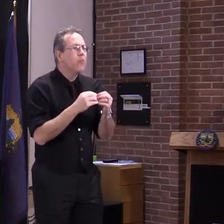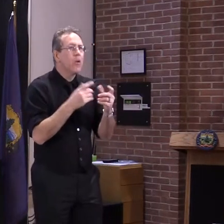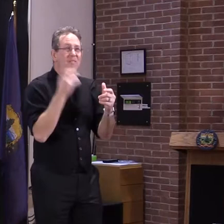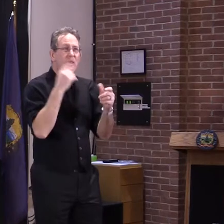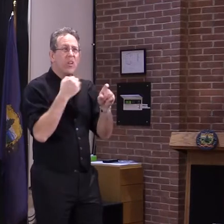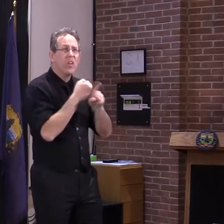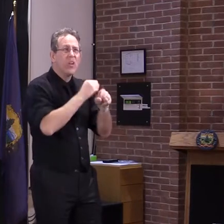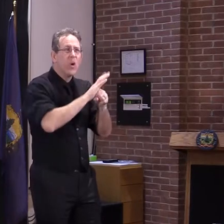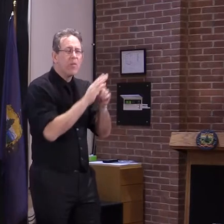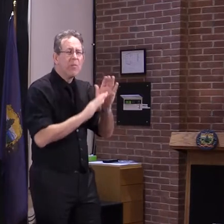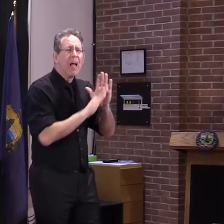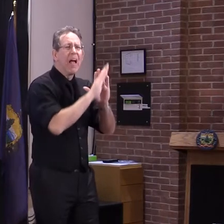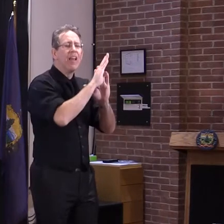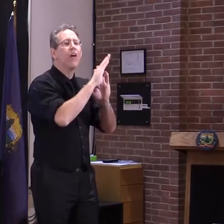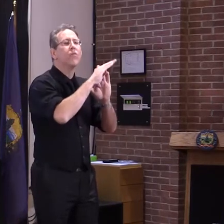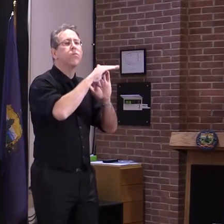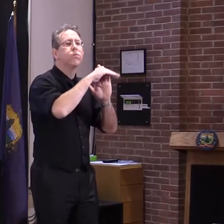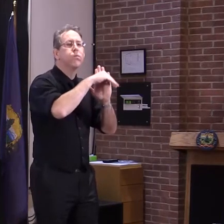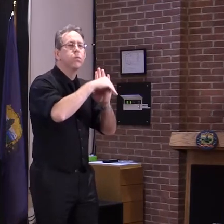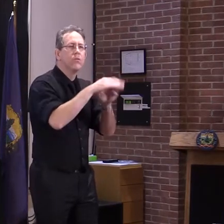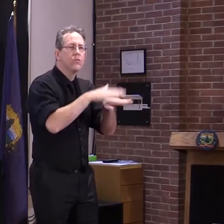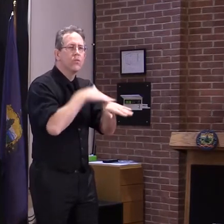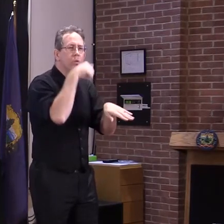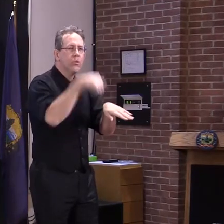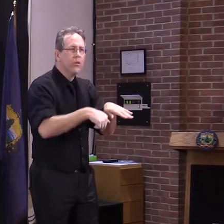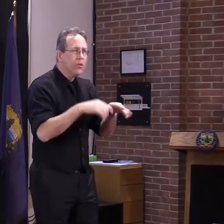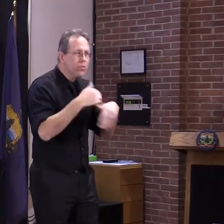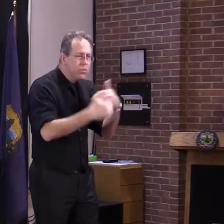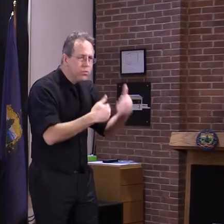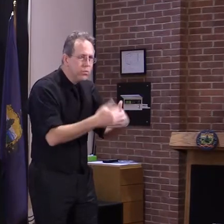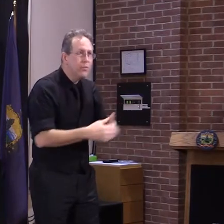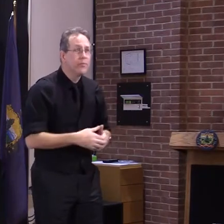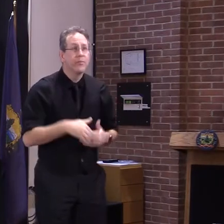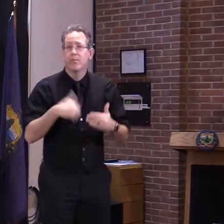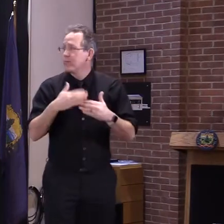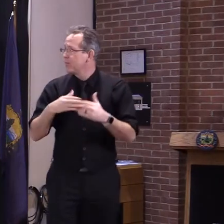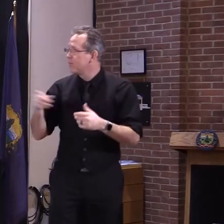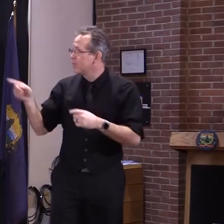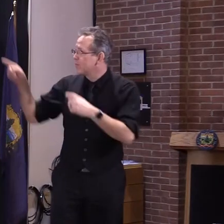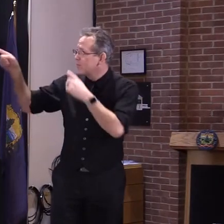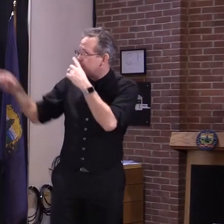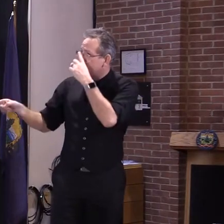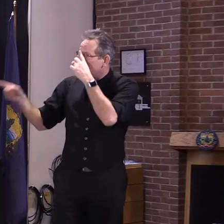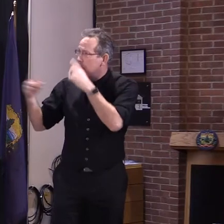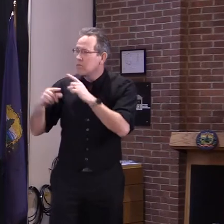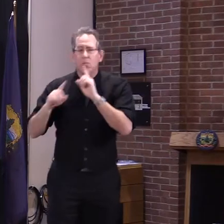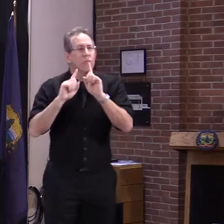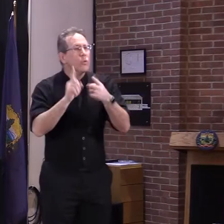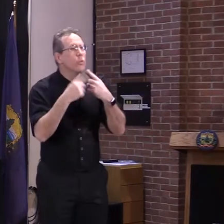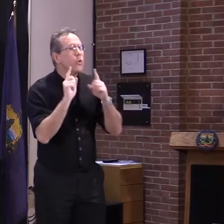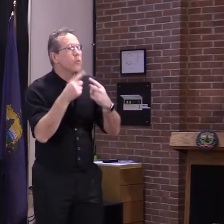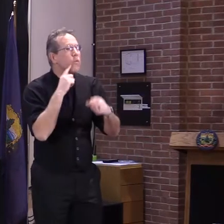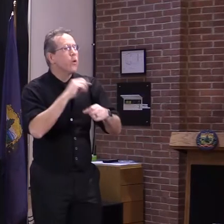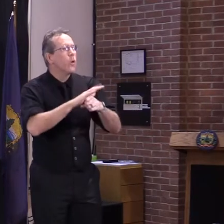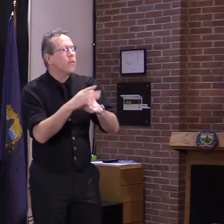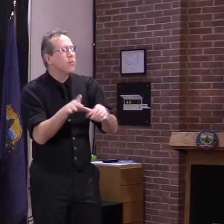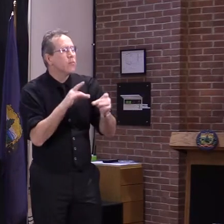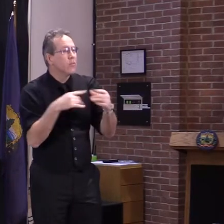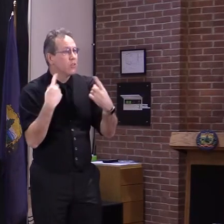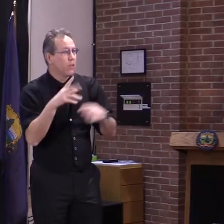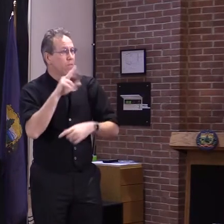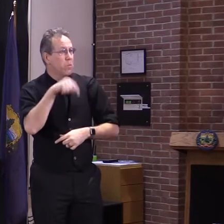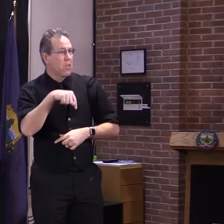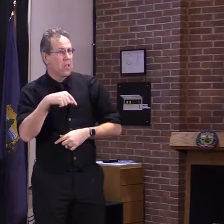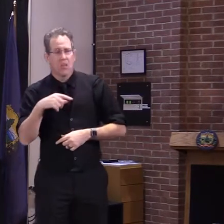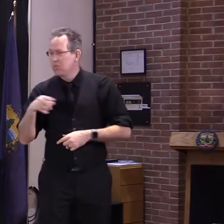biggest improvements across the country. So looking at Vermont's cases specifically, our cases are down about 40% this past